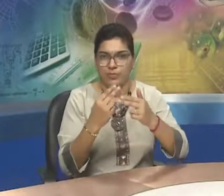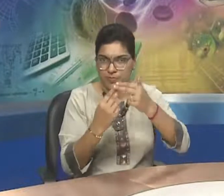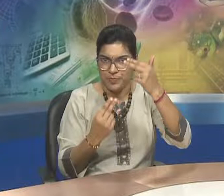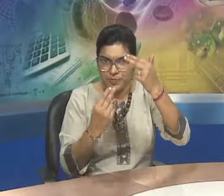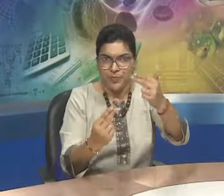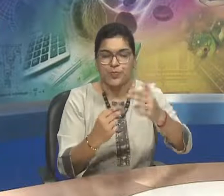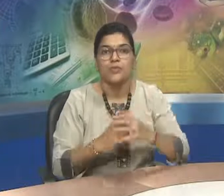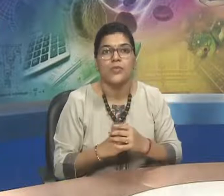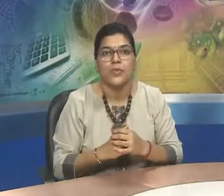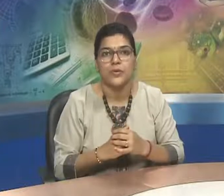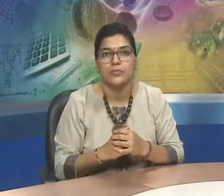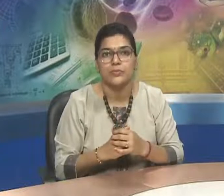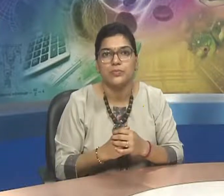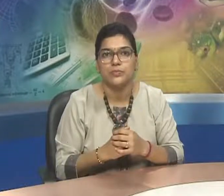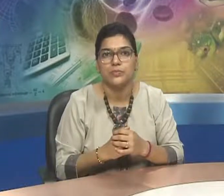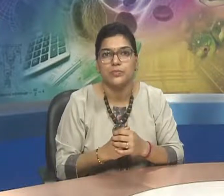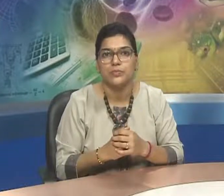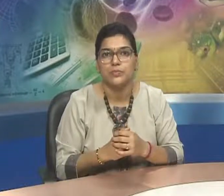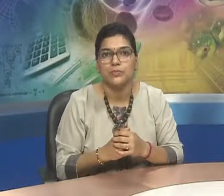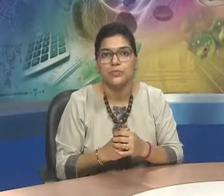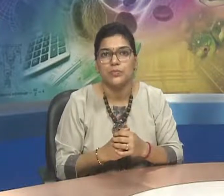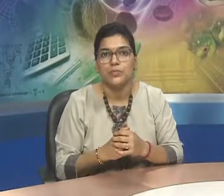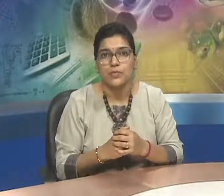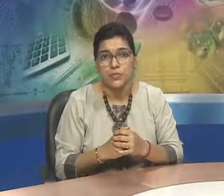1, we will also summarize